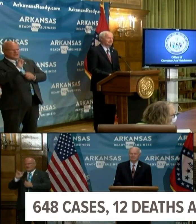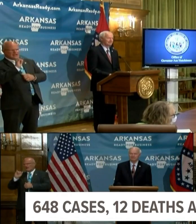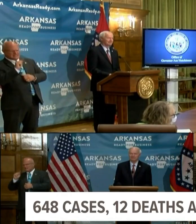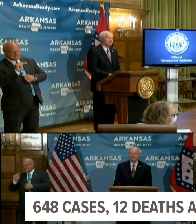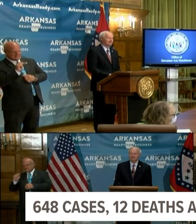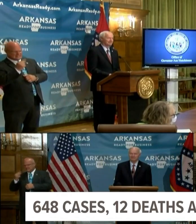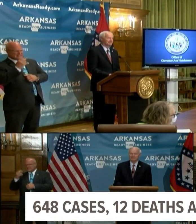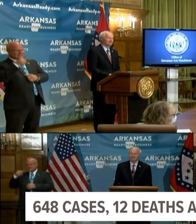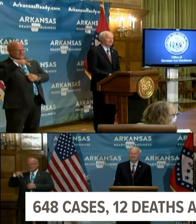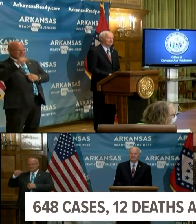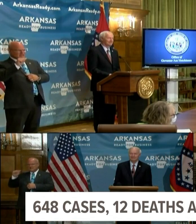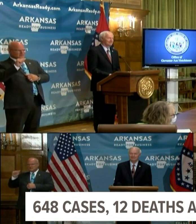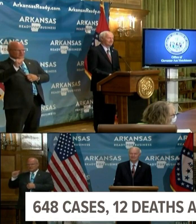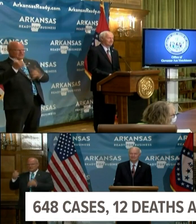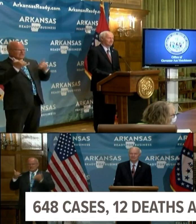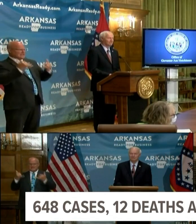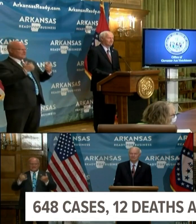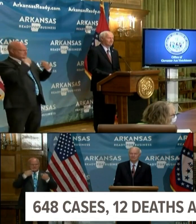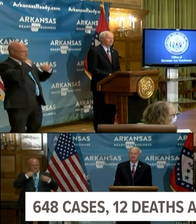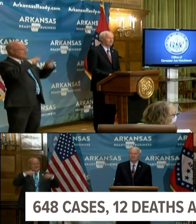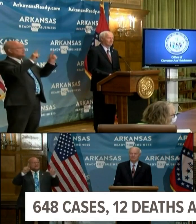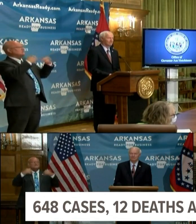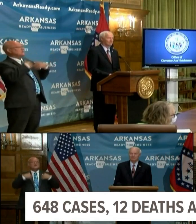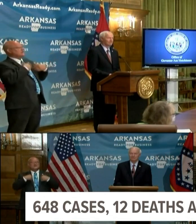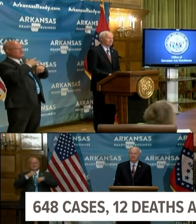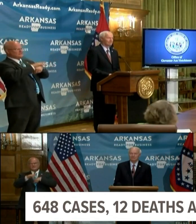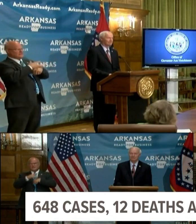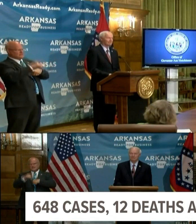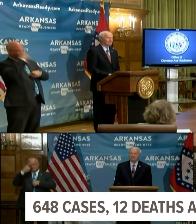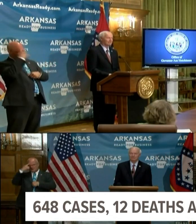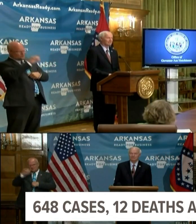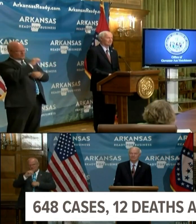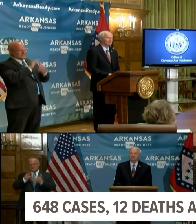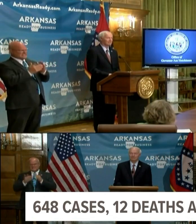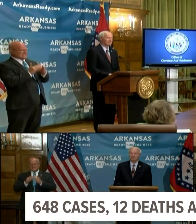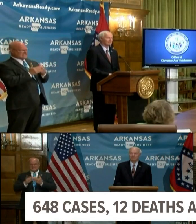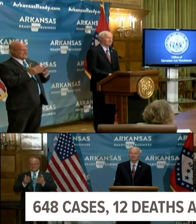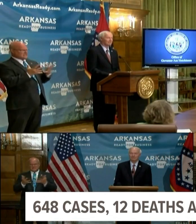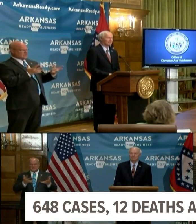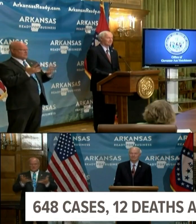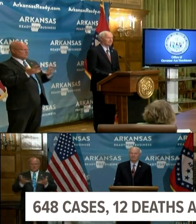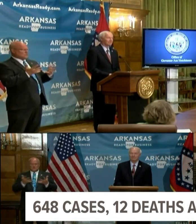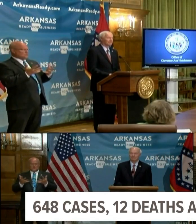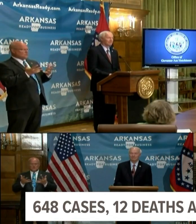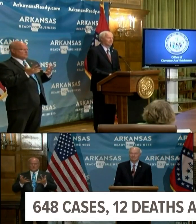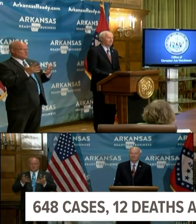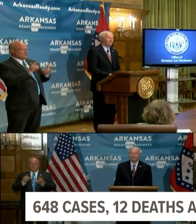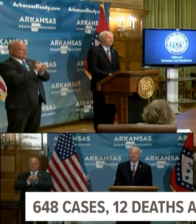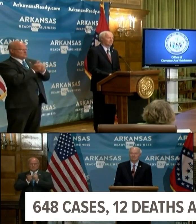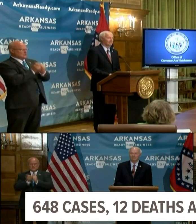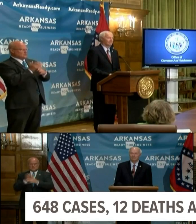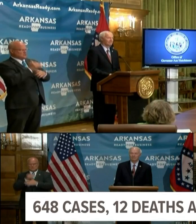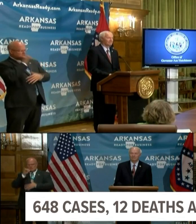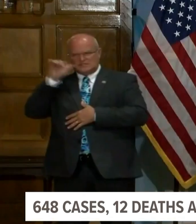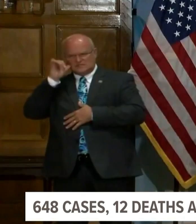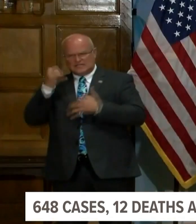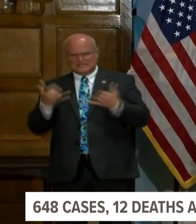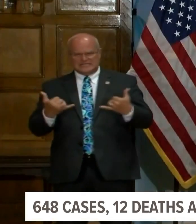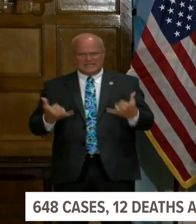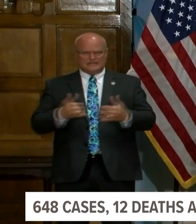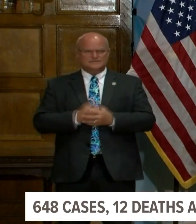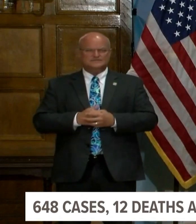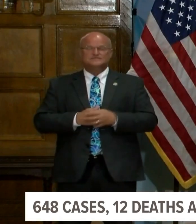and HIPAA issues, and now today we announced, hey, we've got that available for cities. So I guess kind of what changed between yesterday and